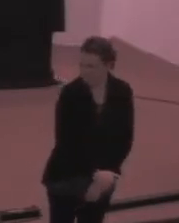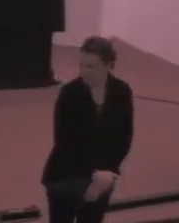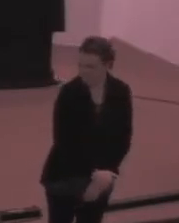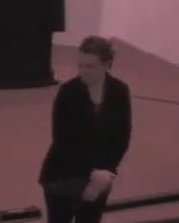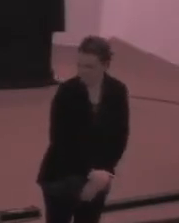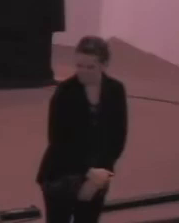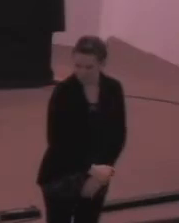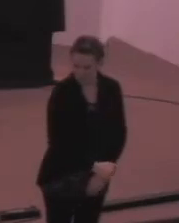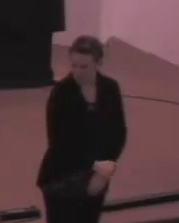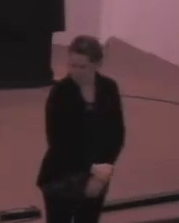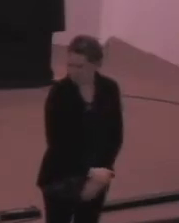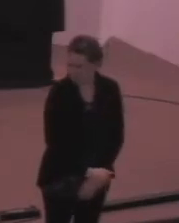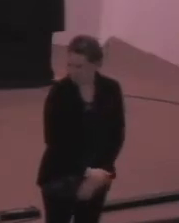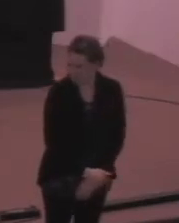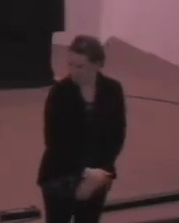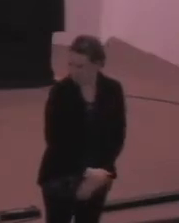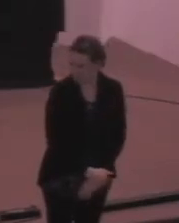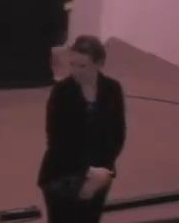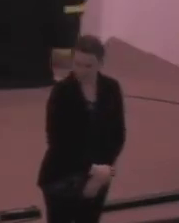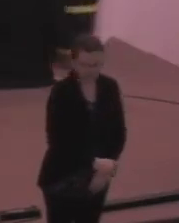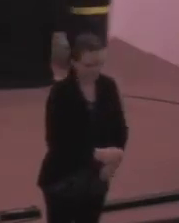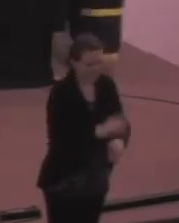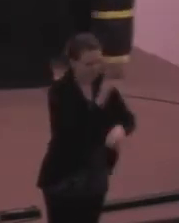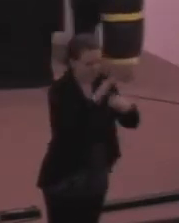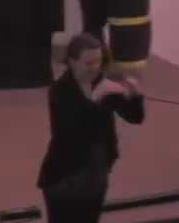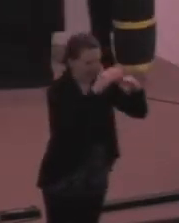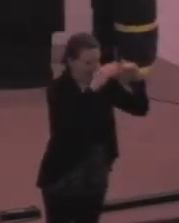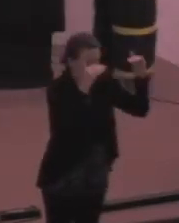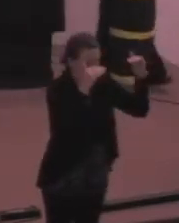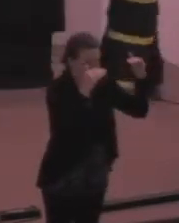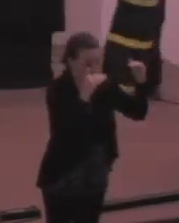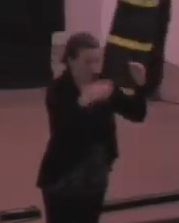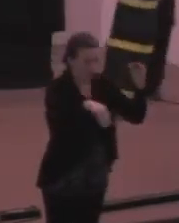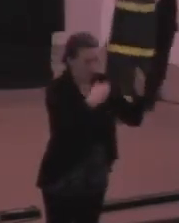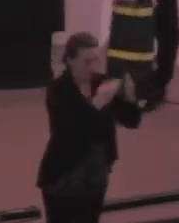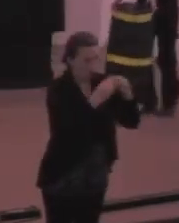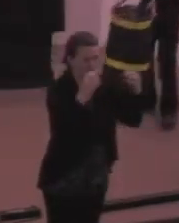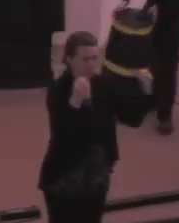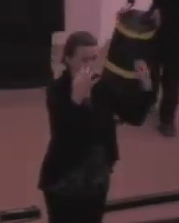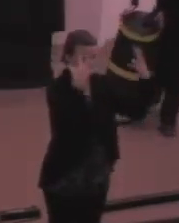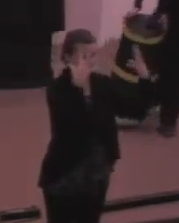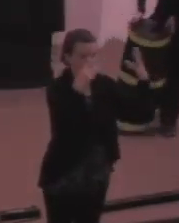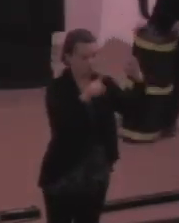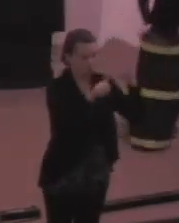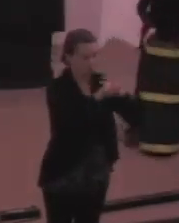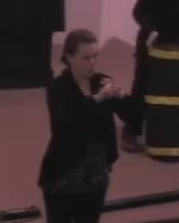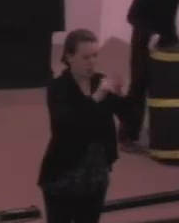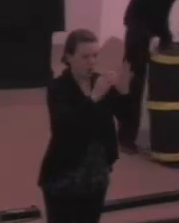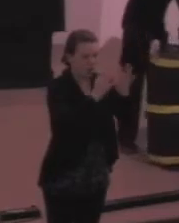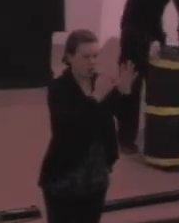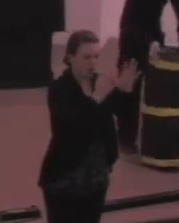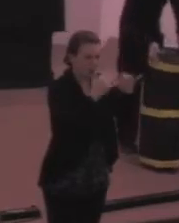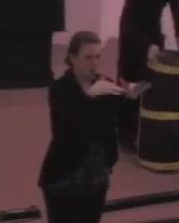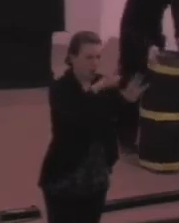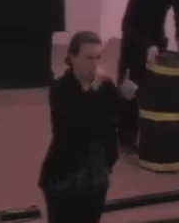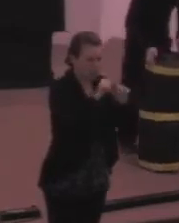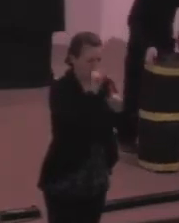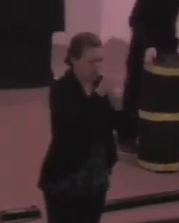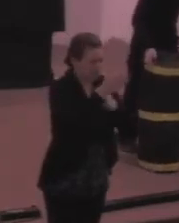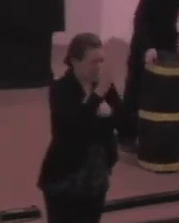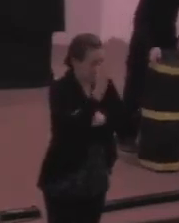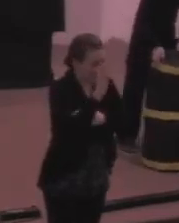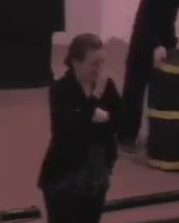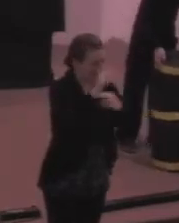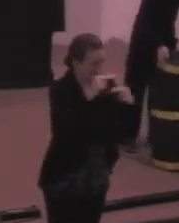Suddenly a great company of the heavenly host appeared with the angel, praising God and saying, "Glory to God in the highest heaven,